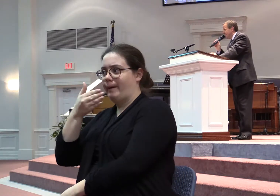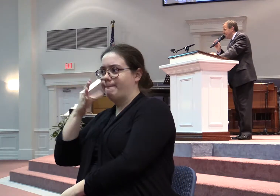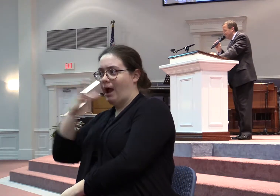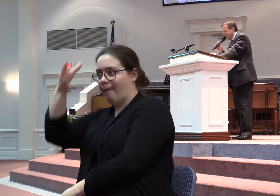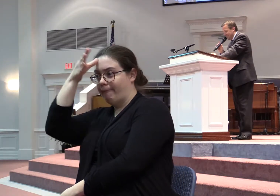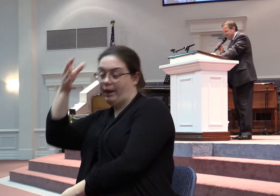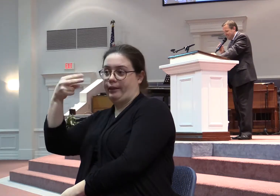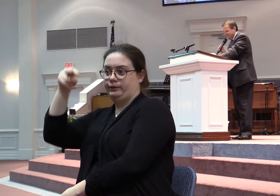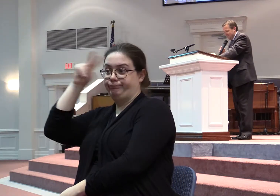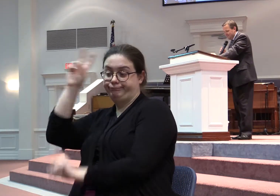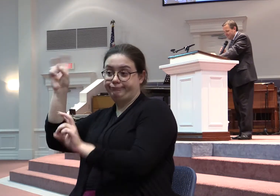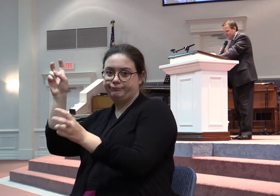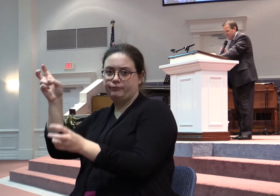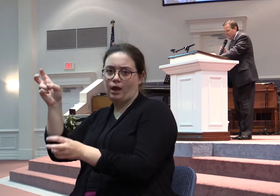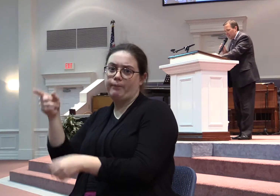there.